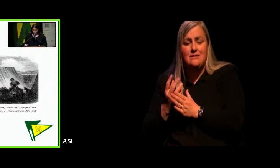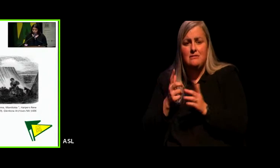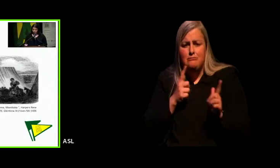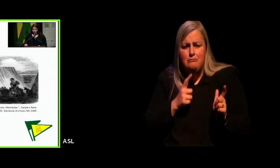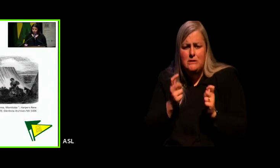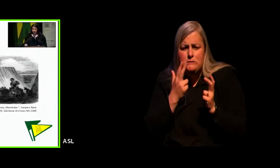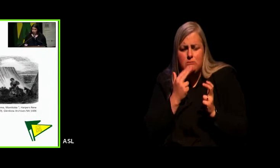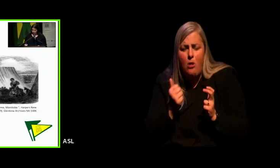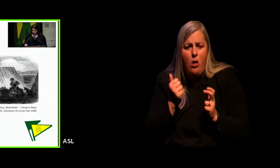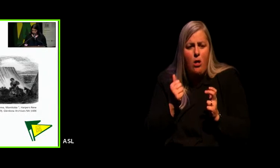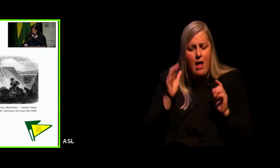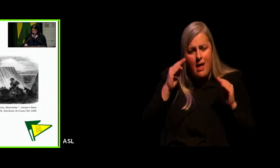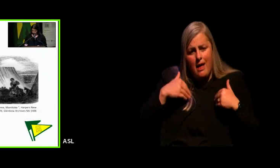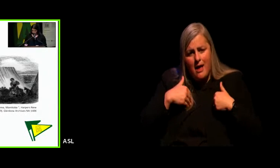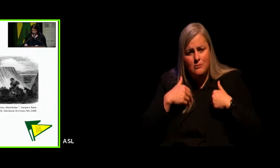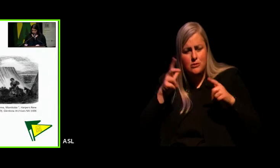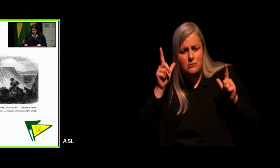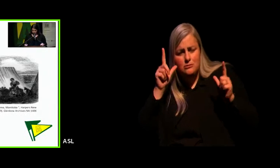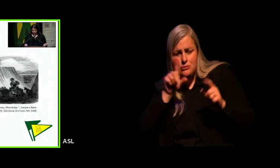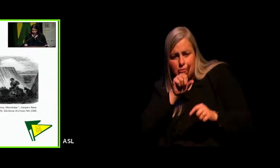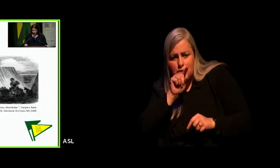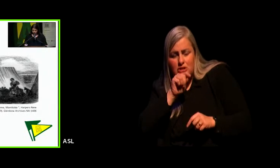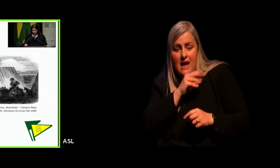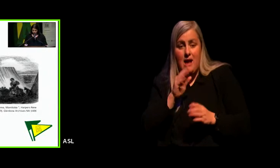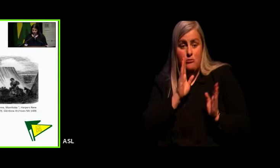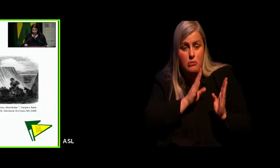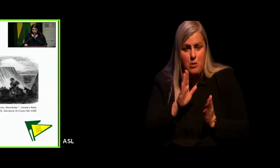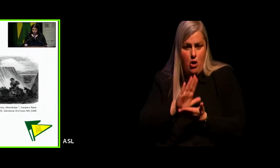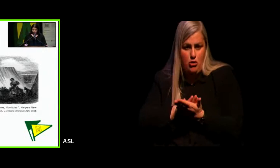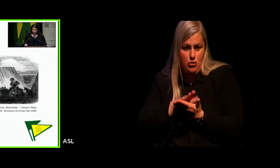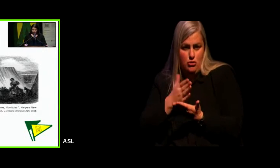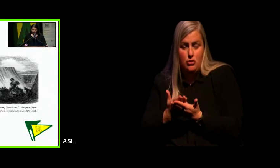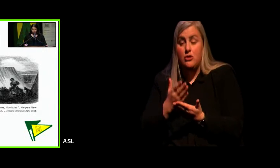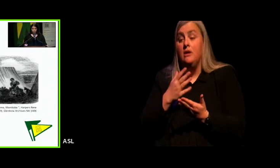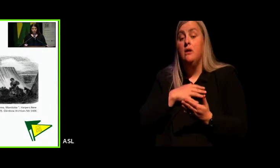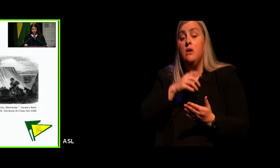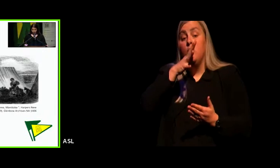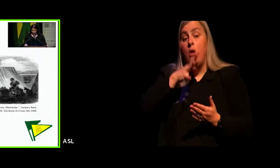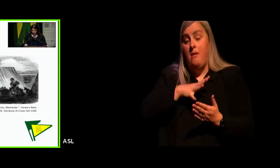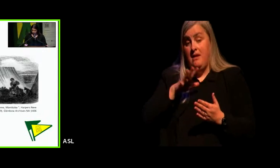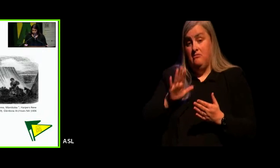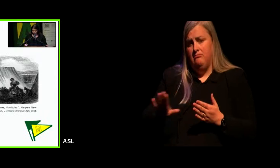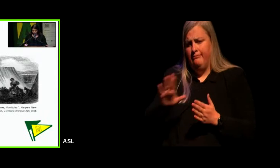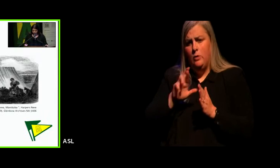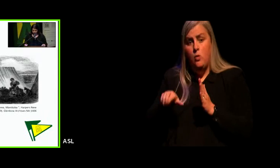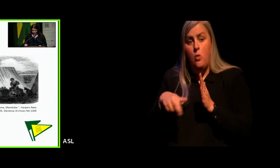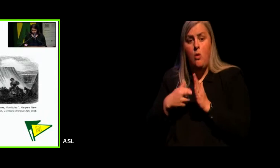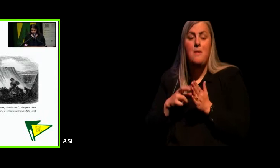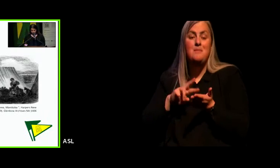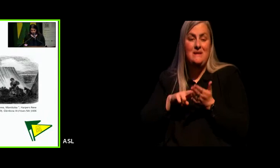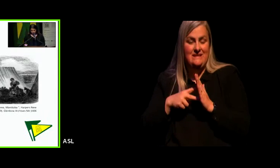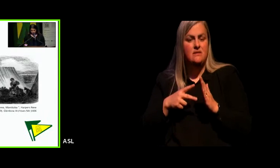food preparation, and cooking. Because of their activities, women also gained a particular connection to the